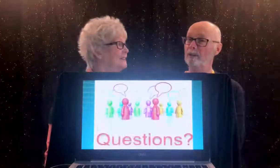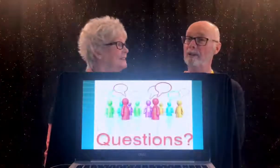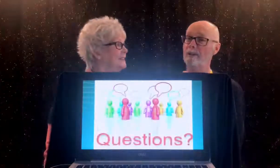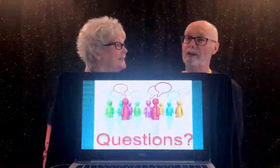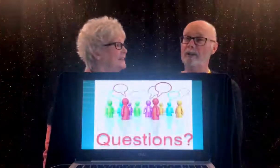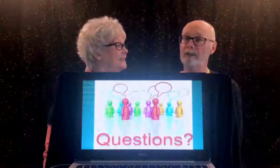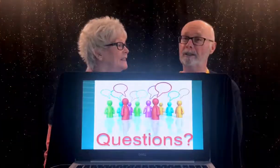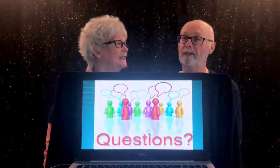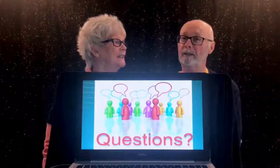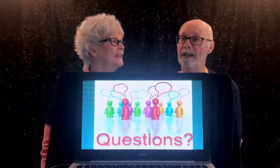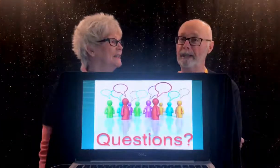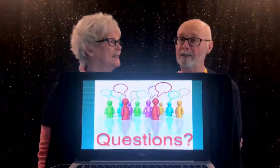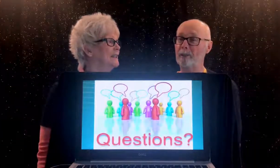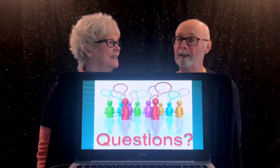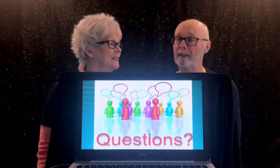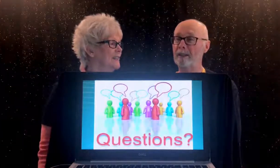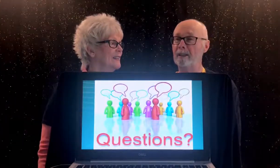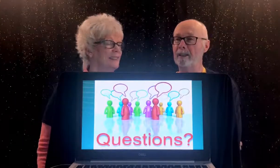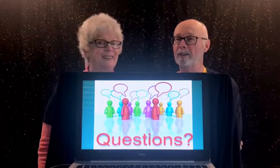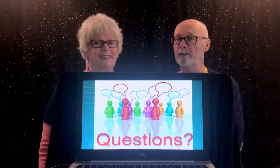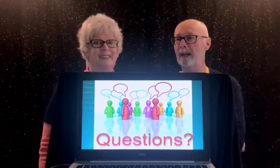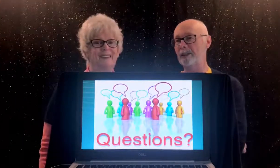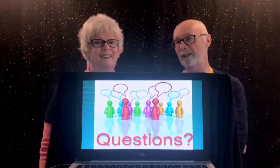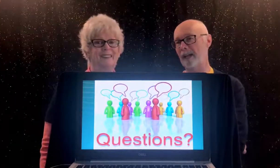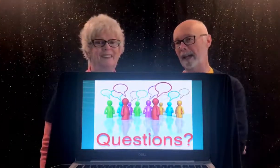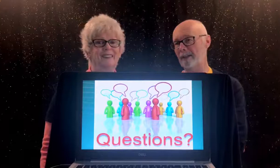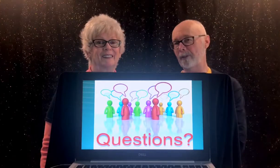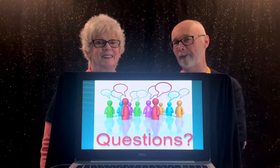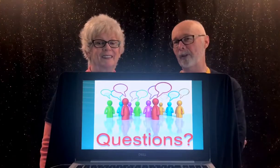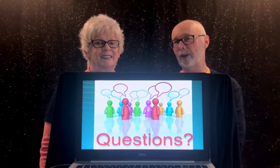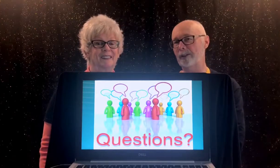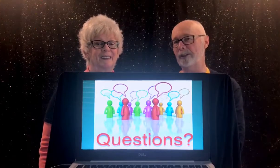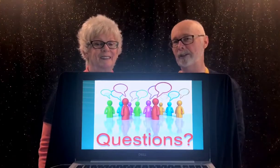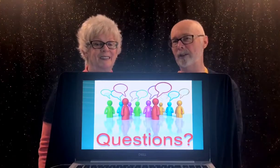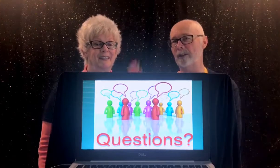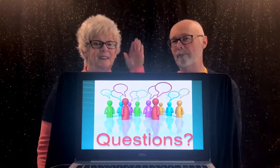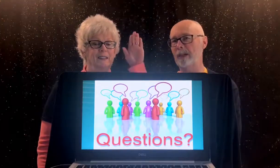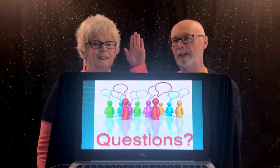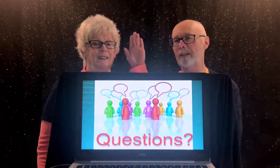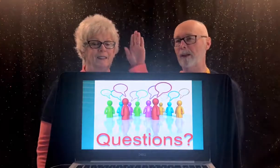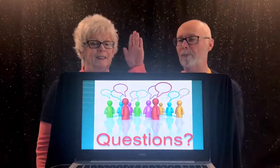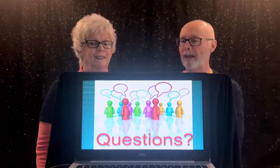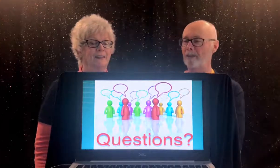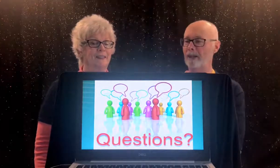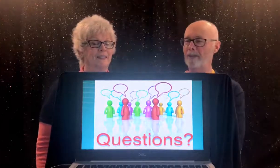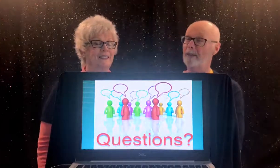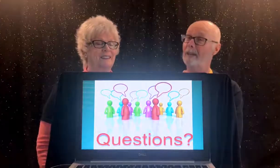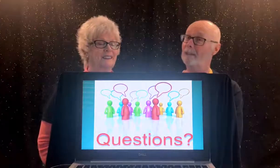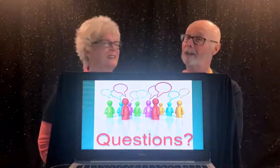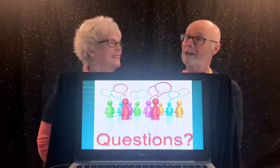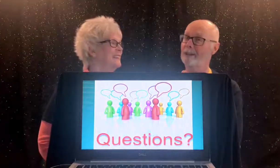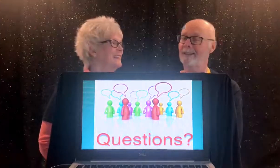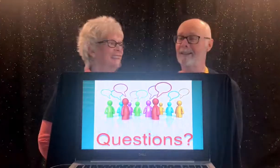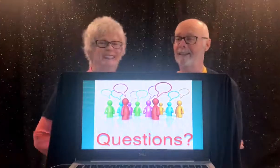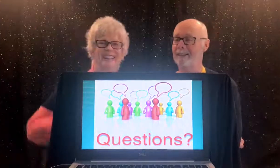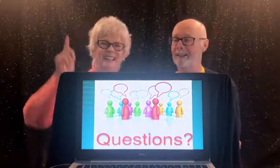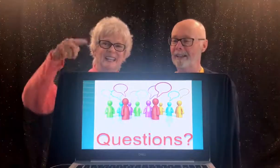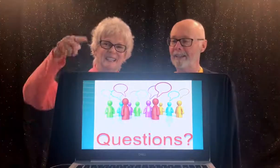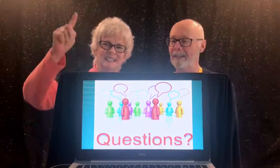this question and answer period, to raise your hand if you have a question so that Marilyn, our moderator, thank you Marilyn, can help